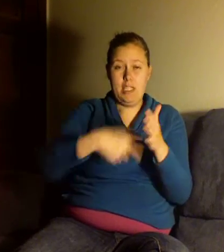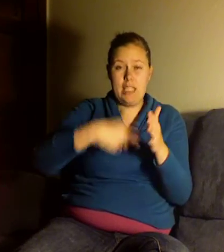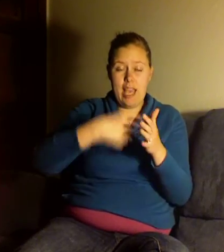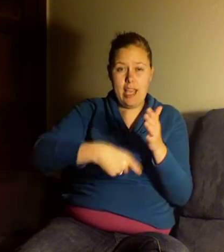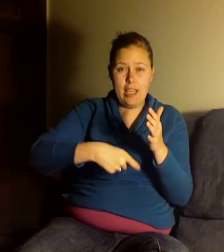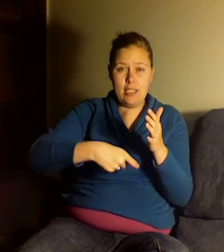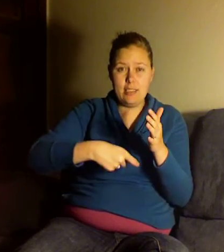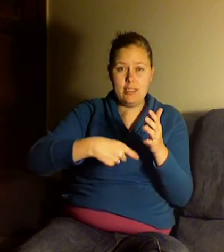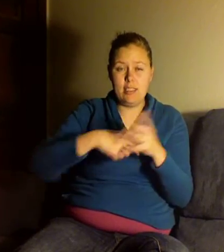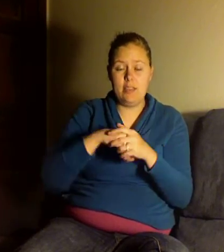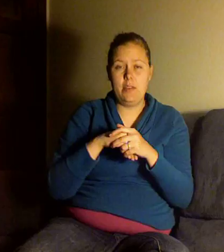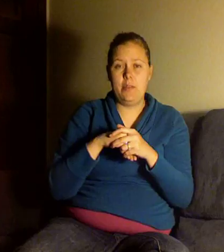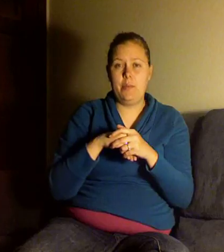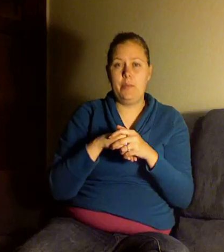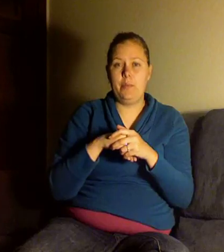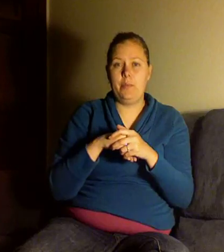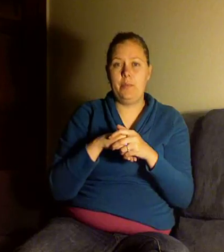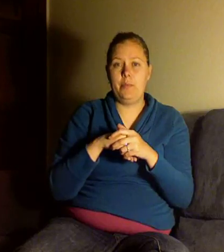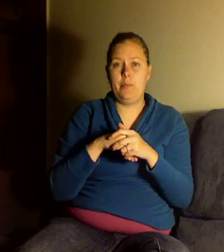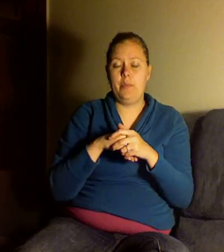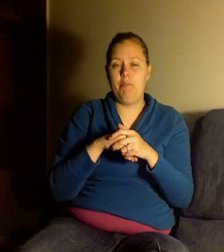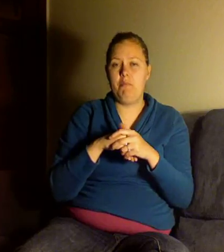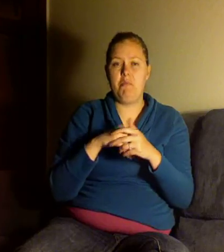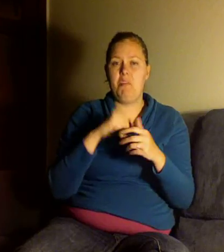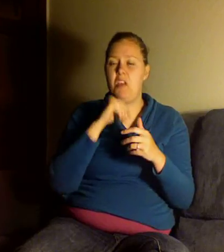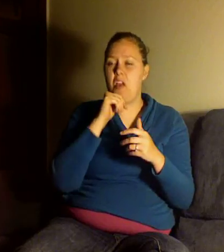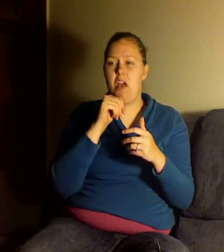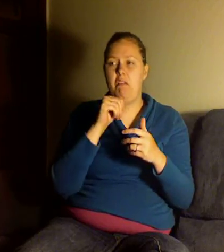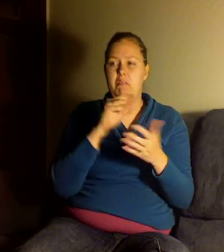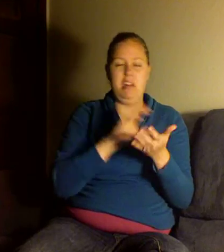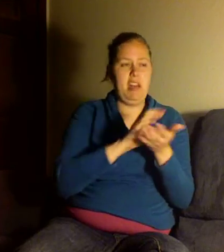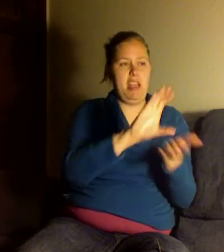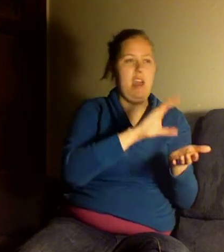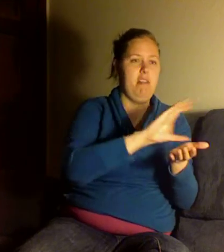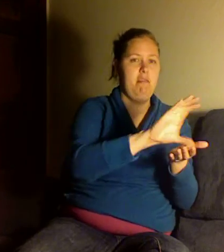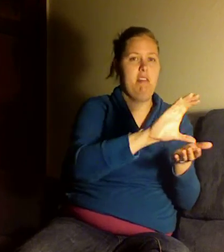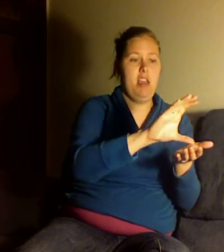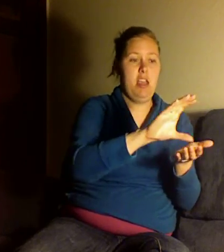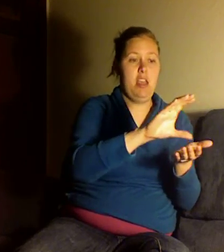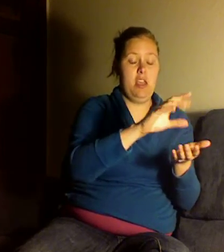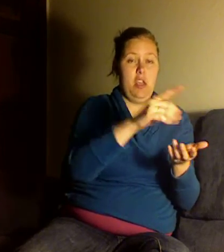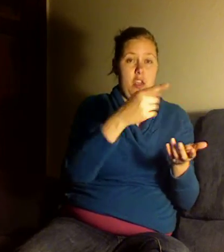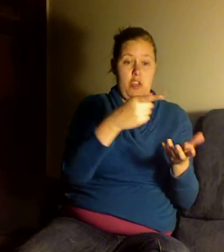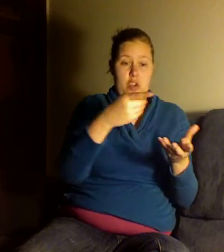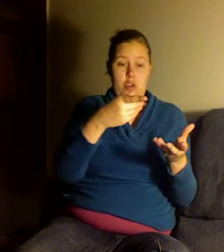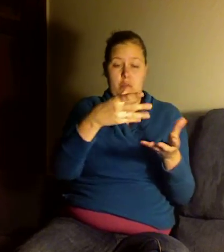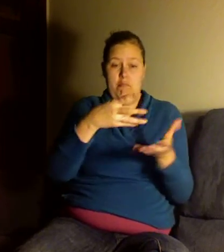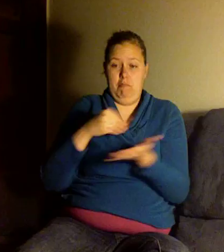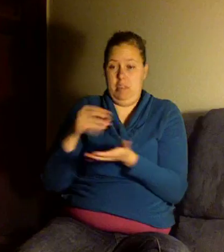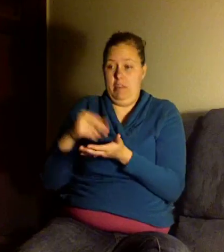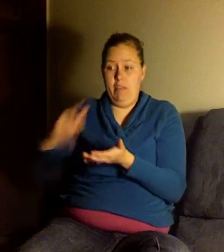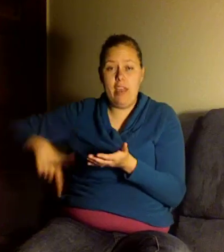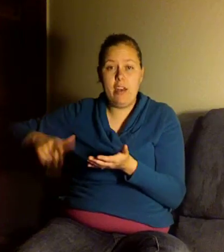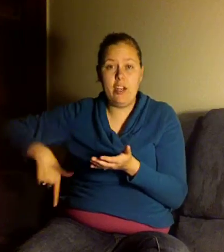that tax, you are actually not putting it into a little separate account that you will then tap into later. You are actually, for the most part, paying